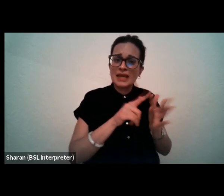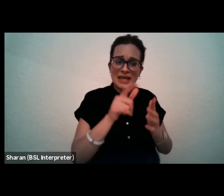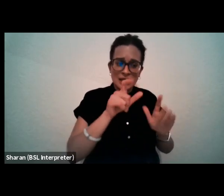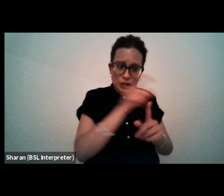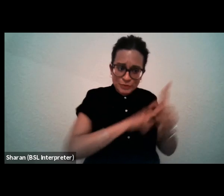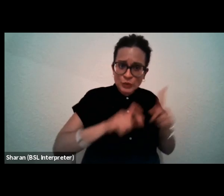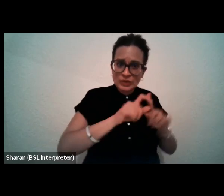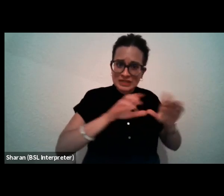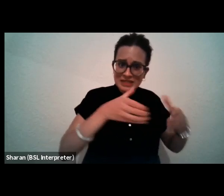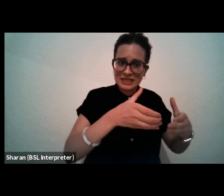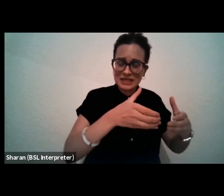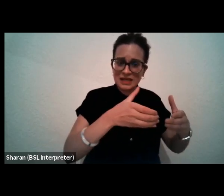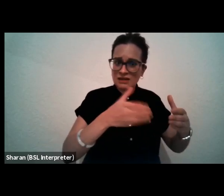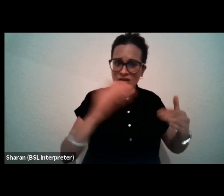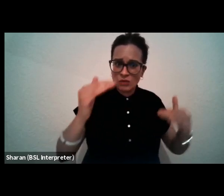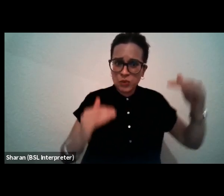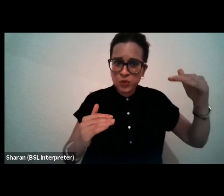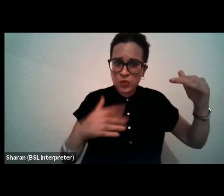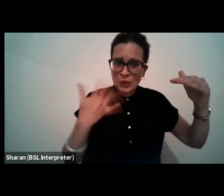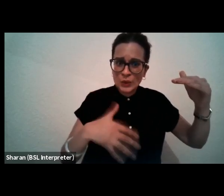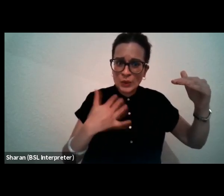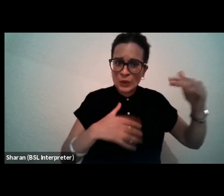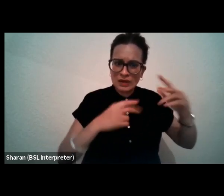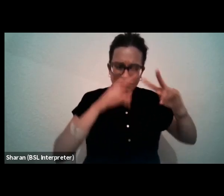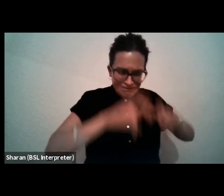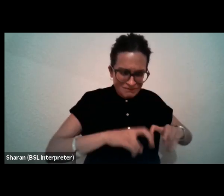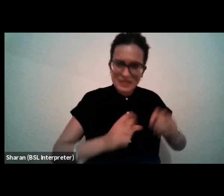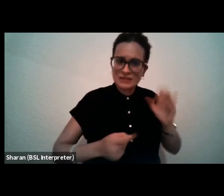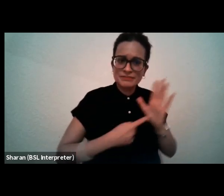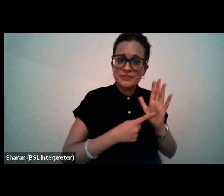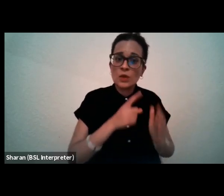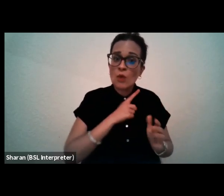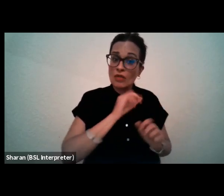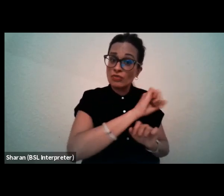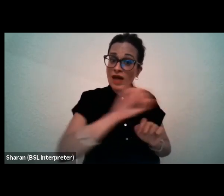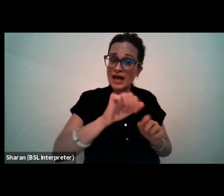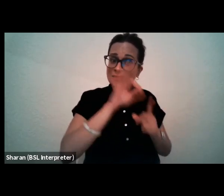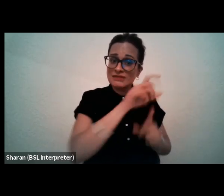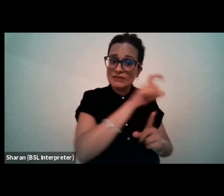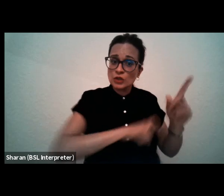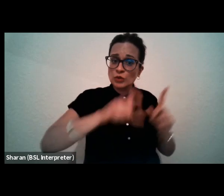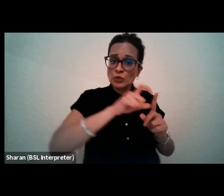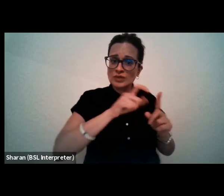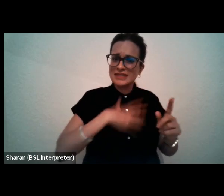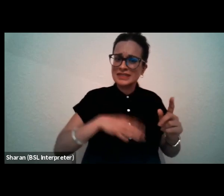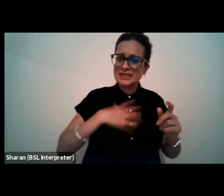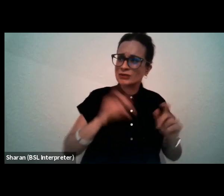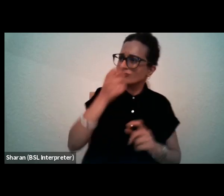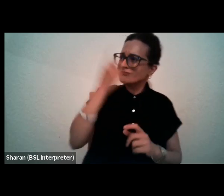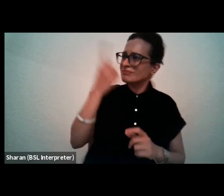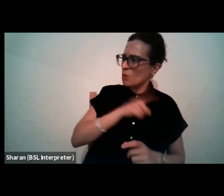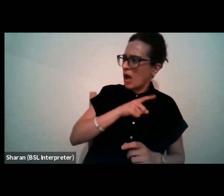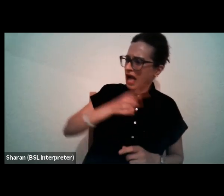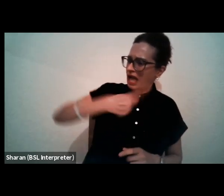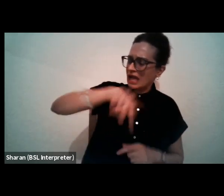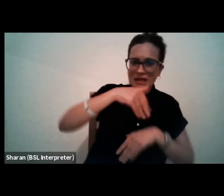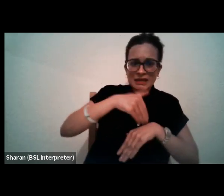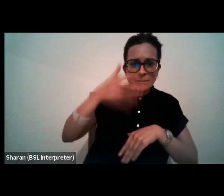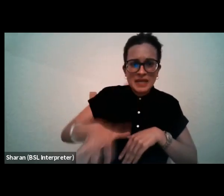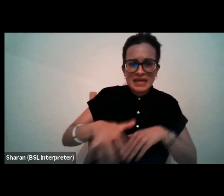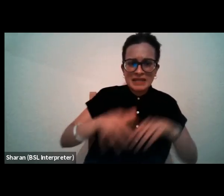communities is absolutely essential. It is essential for those communities to get a good understanding of why that has happened,